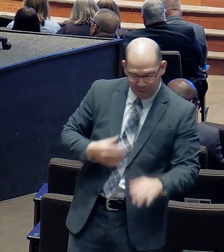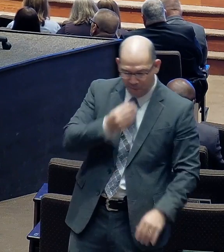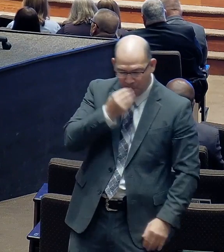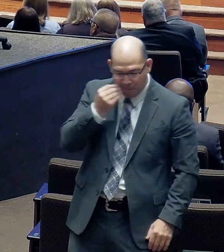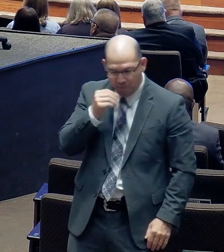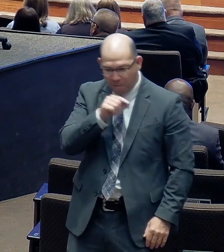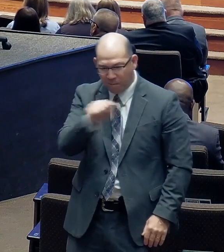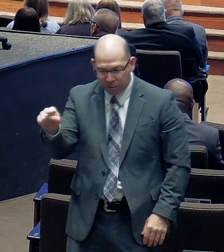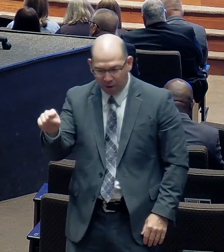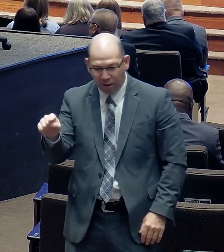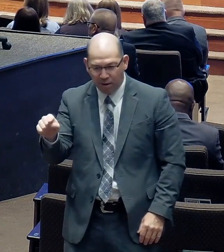years.